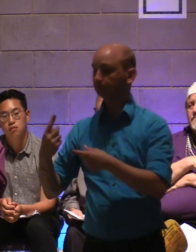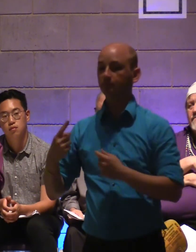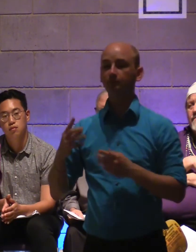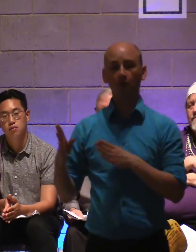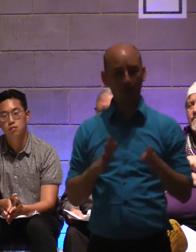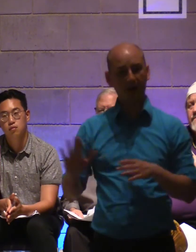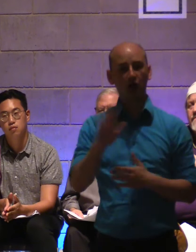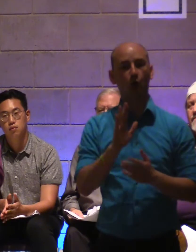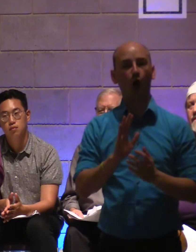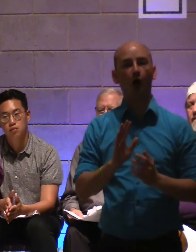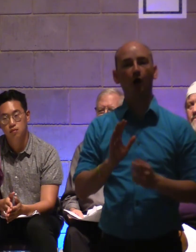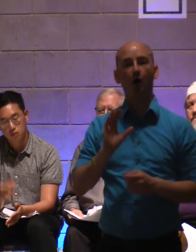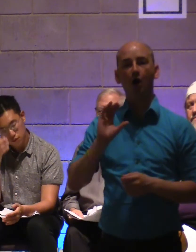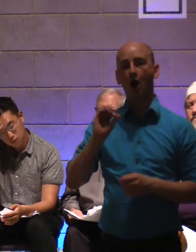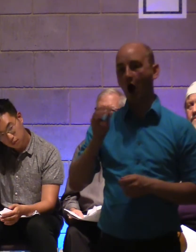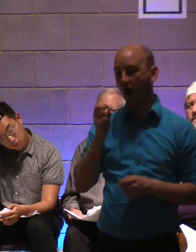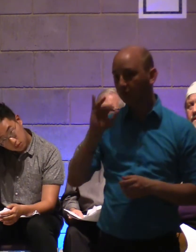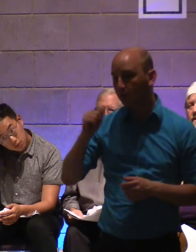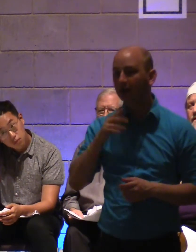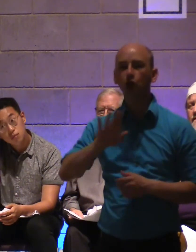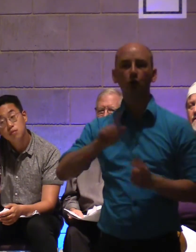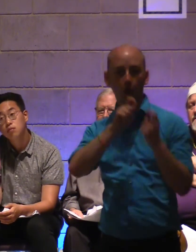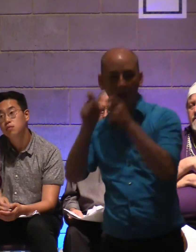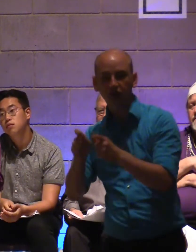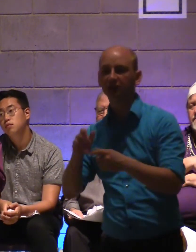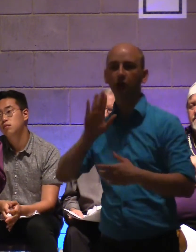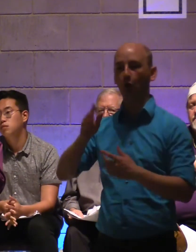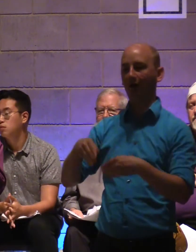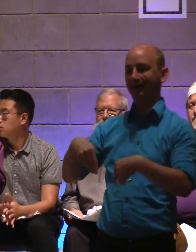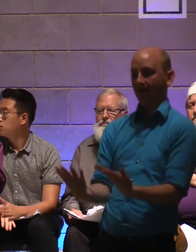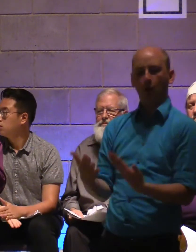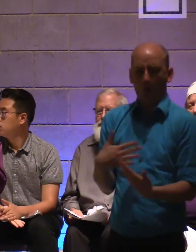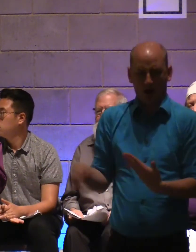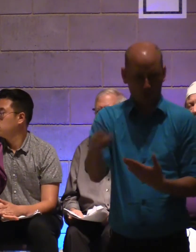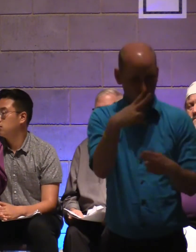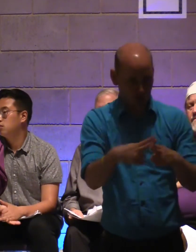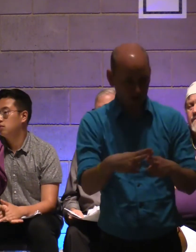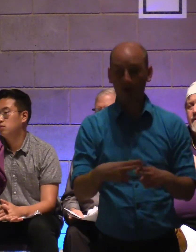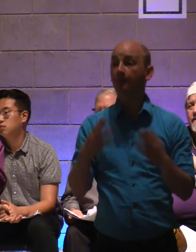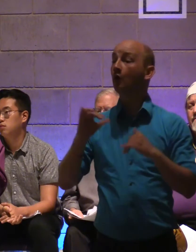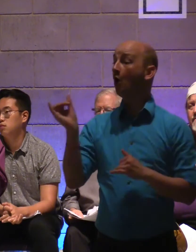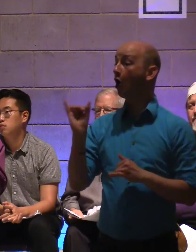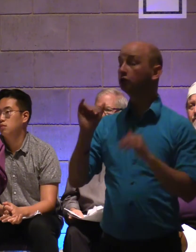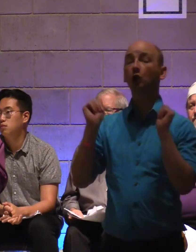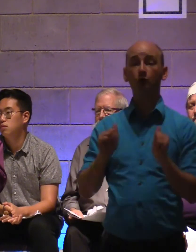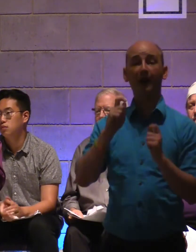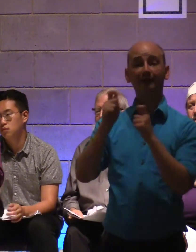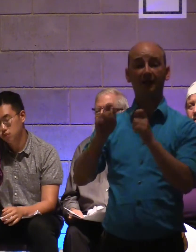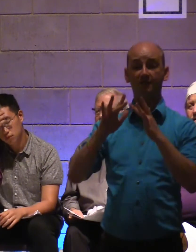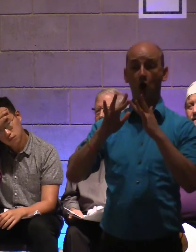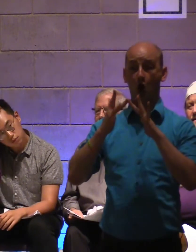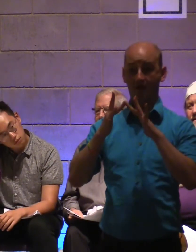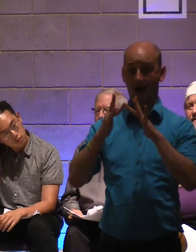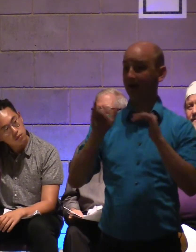prepare your donation, prepare your giving, whatever you want to call it. And we also have a way for you to give online if you